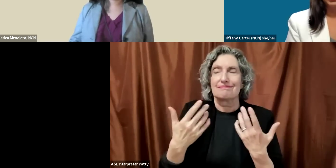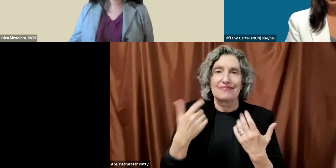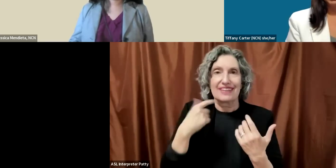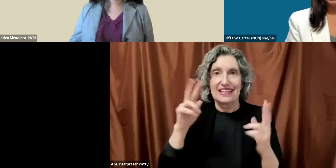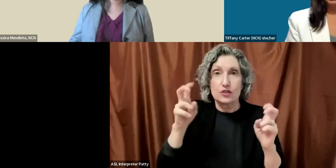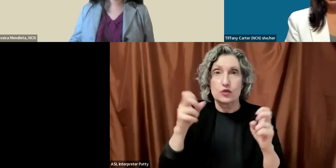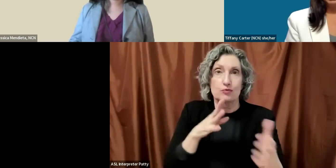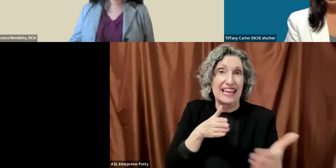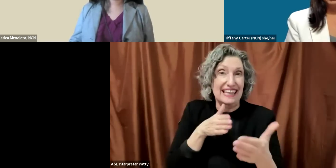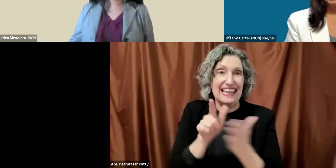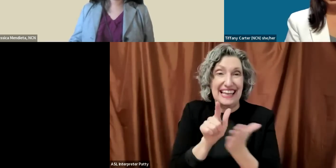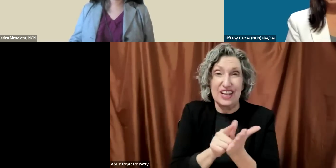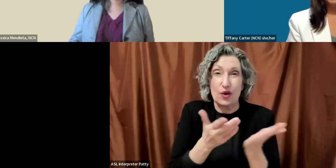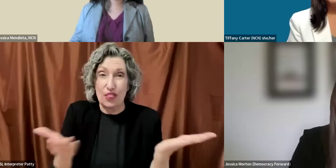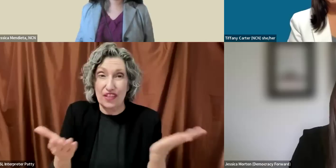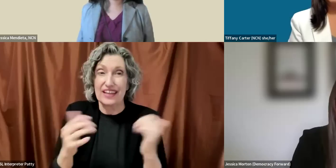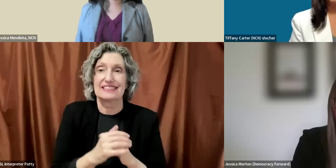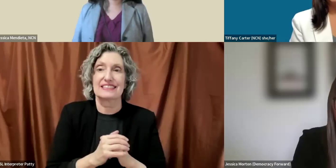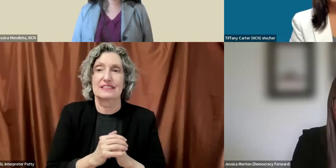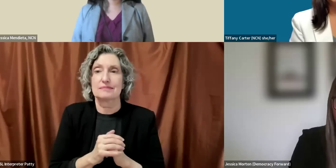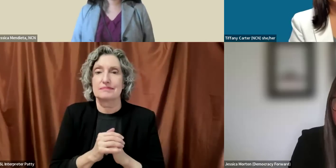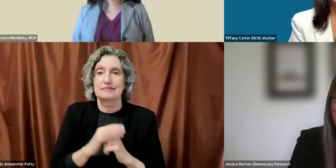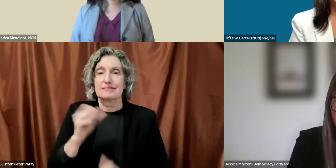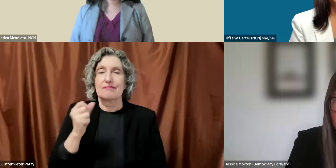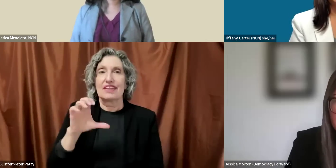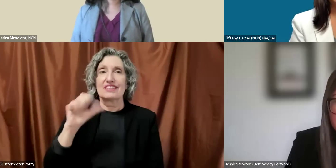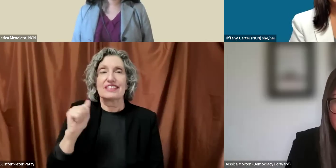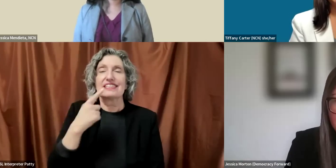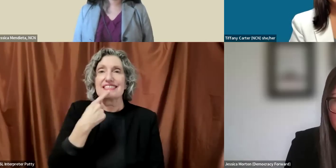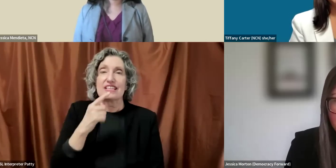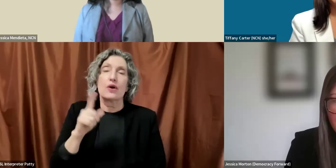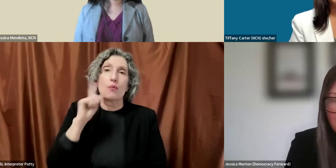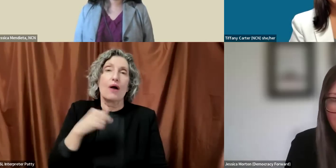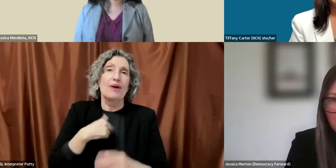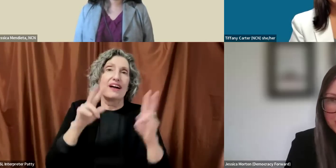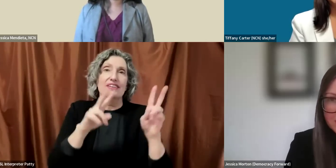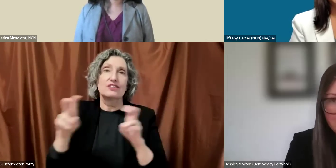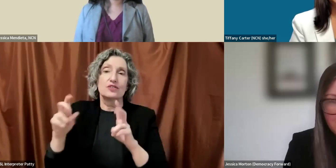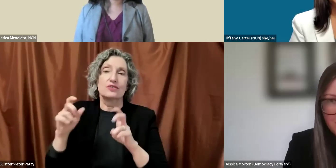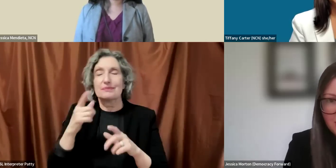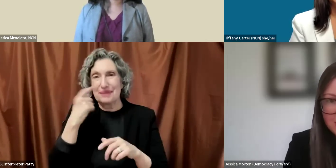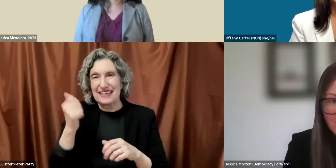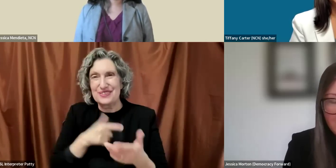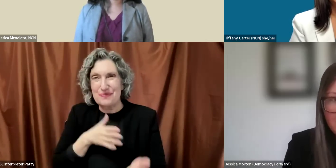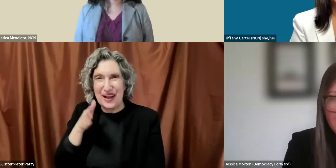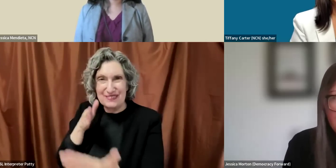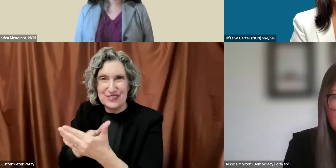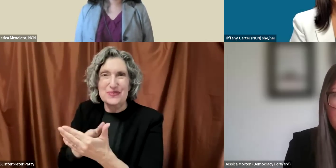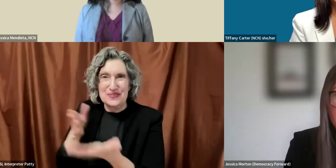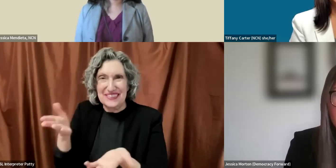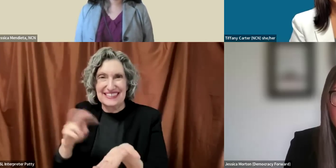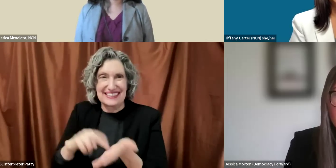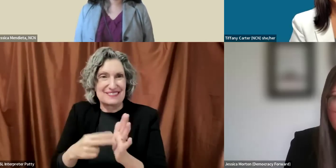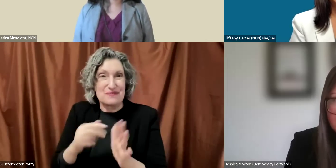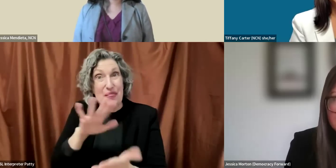too. Thanks, Tiffany. I think I can't delve too deeply into that right now, though, of course, as Tiffany indicated, you